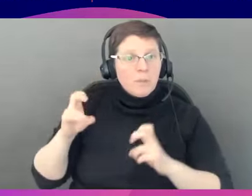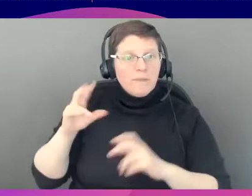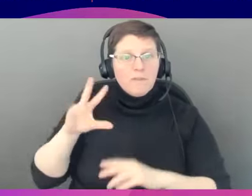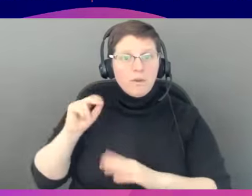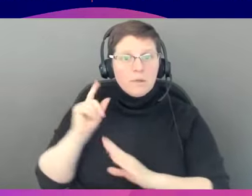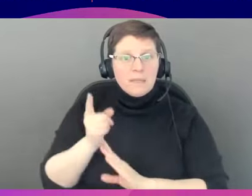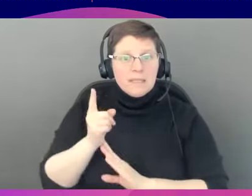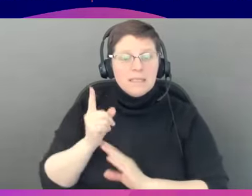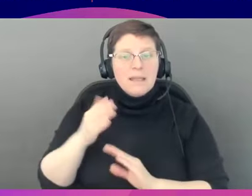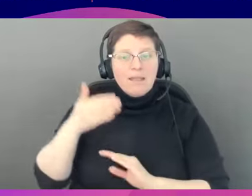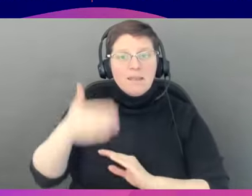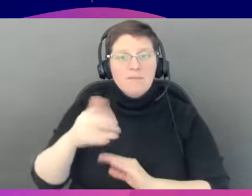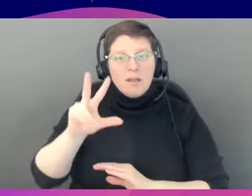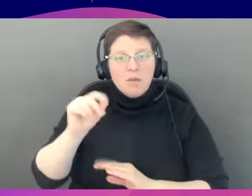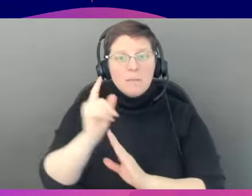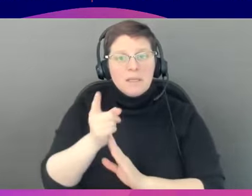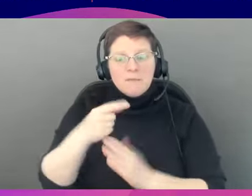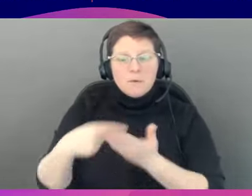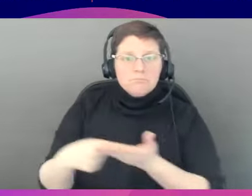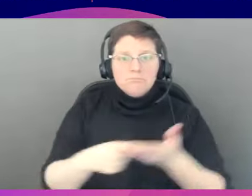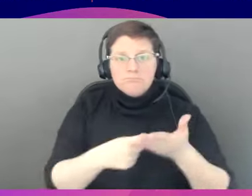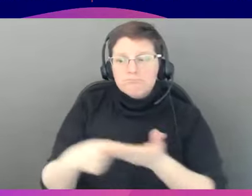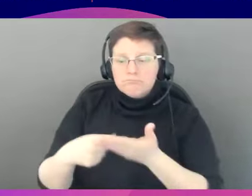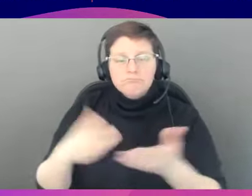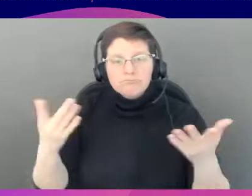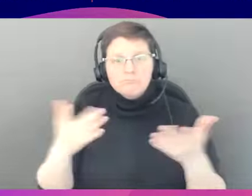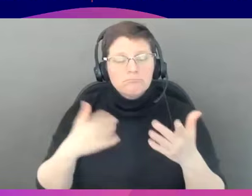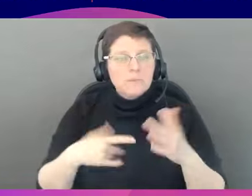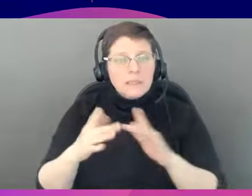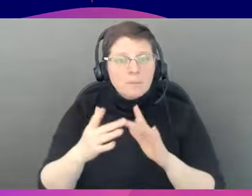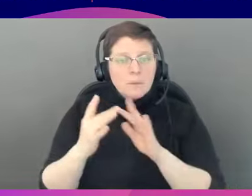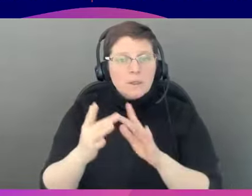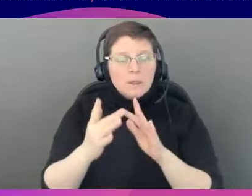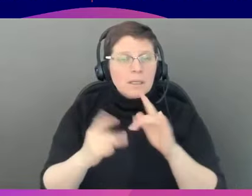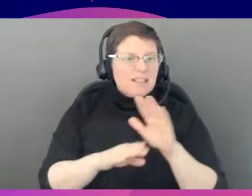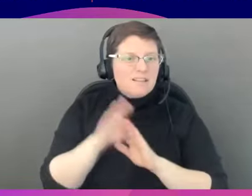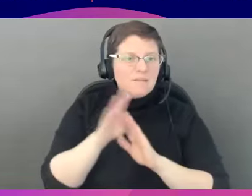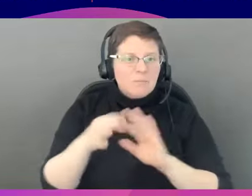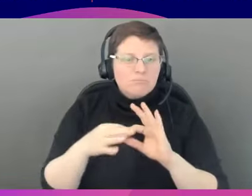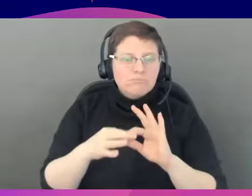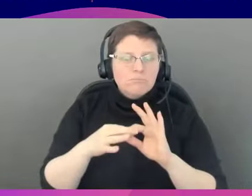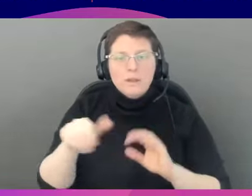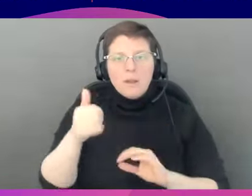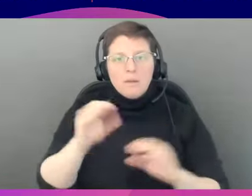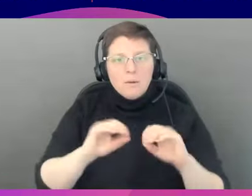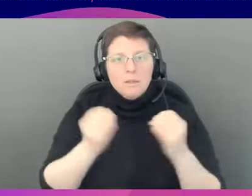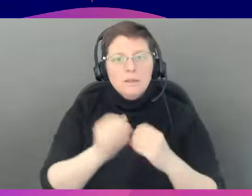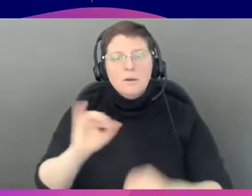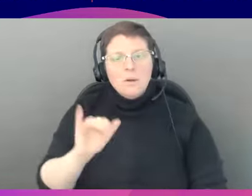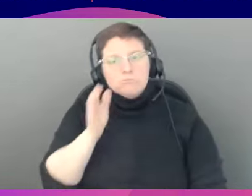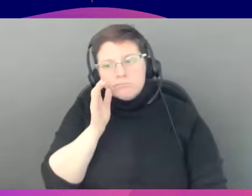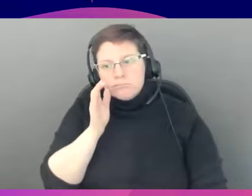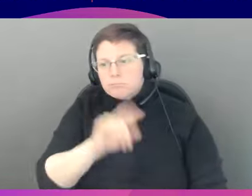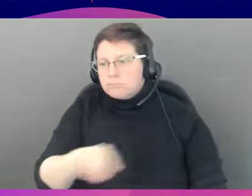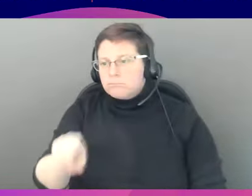of a facilitated discussion to be able to network and build partnerships with other organizations, as well as hear about successful